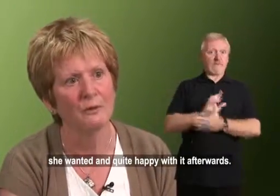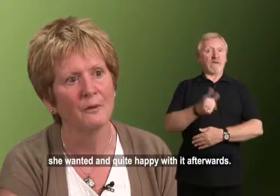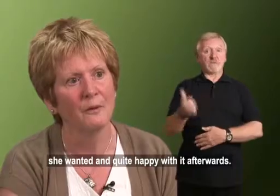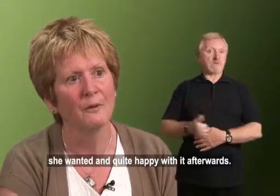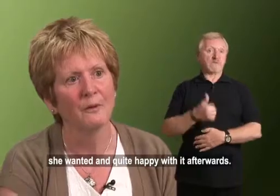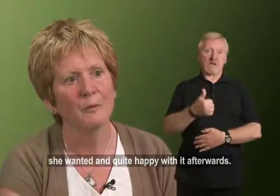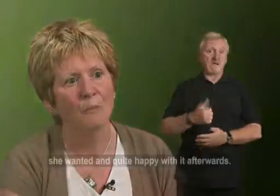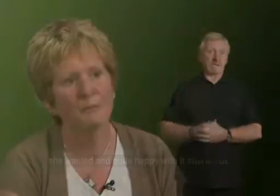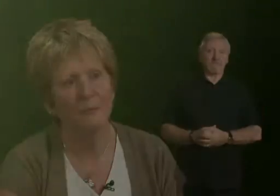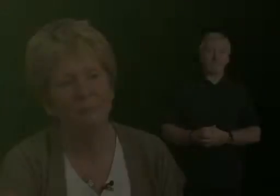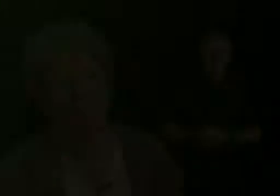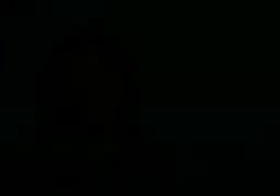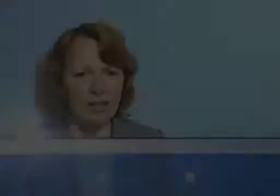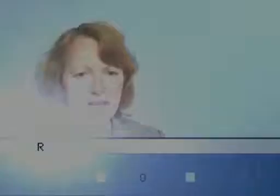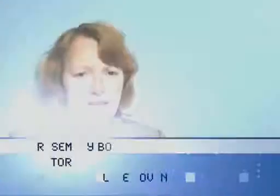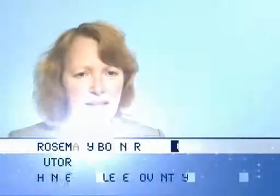afterwards.